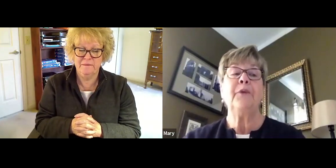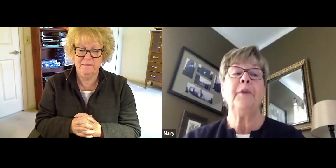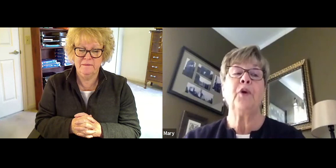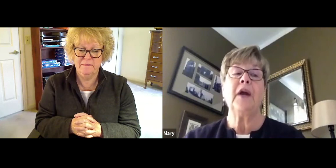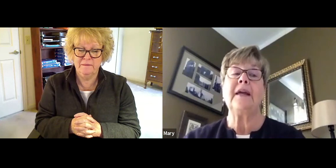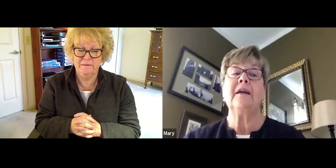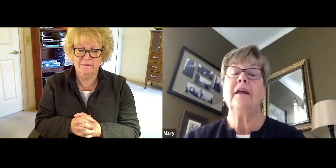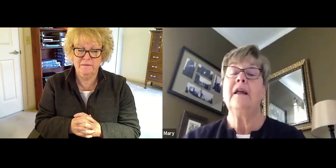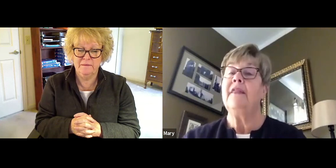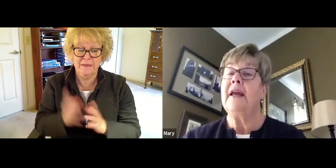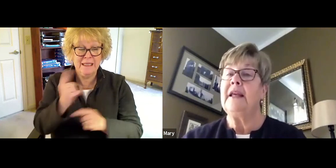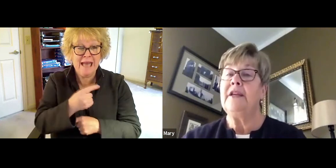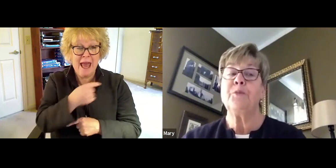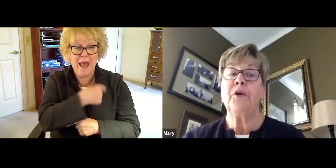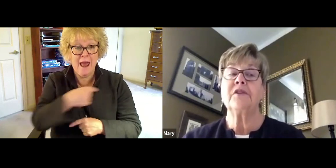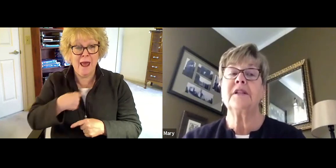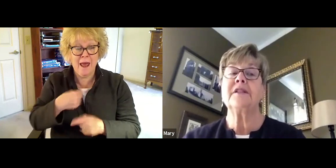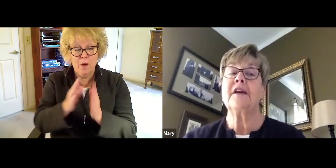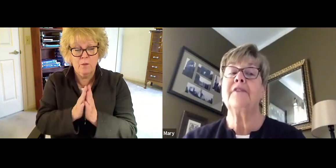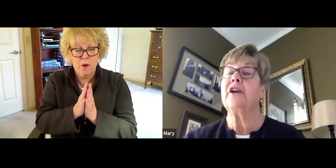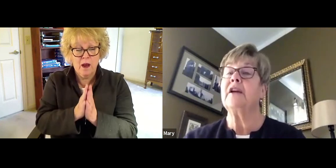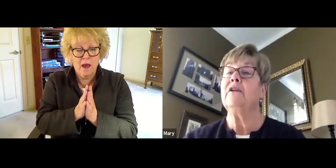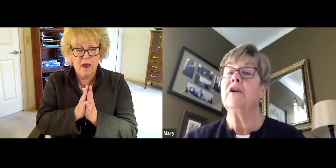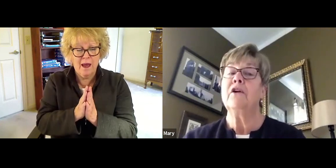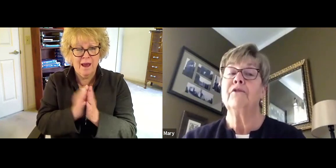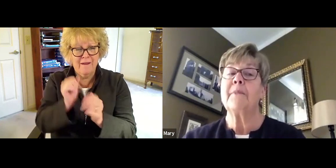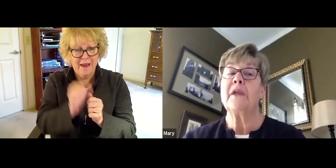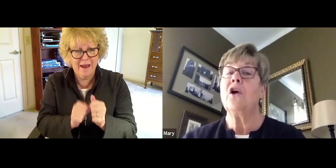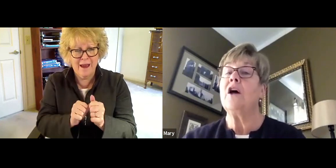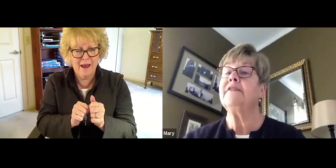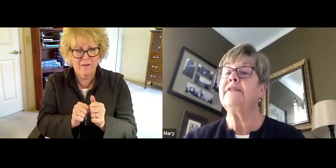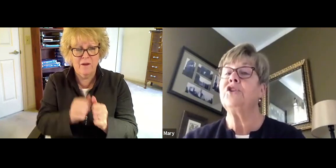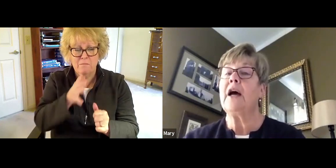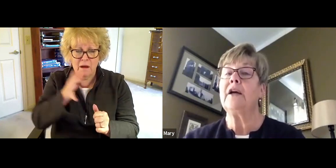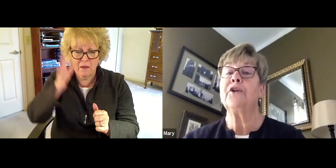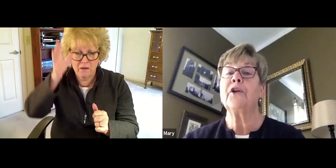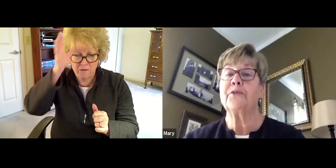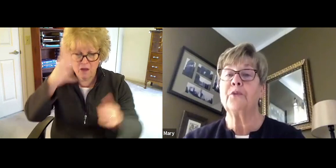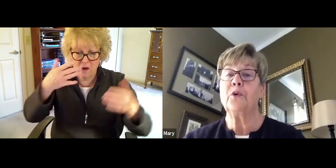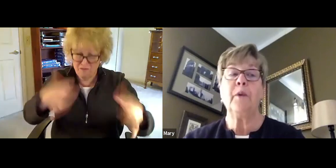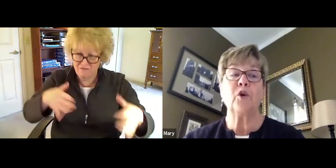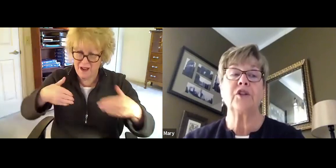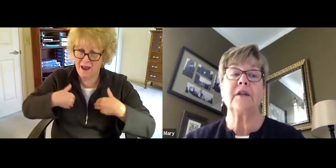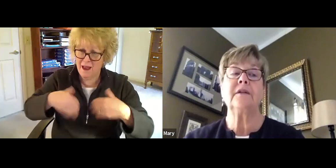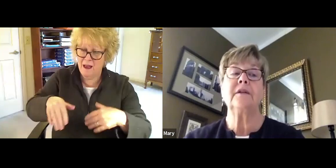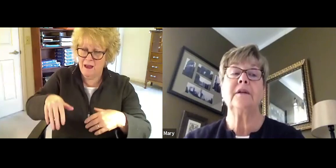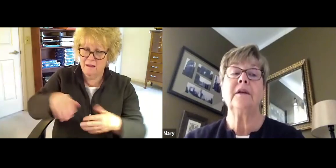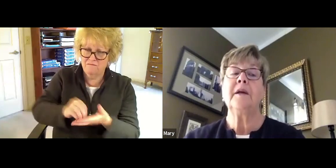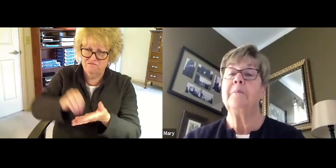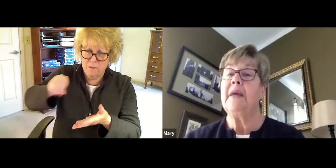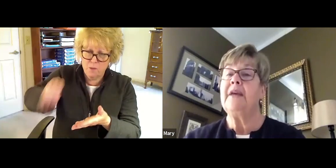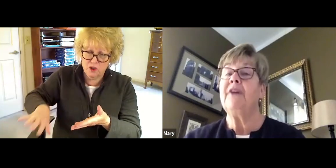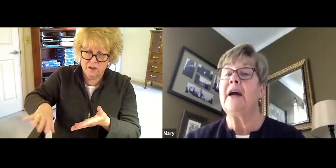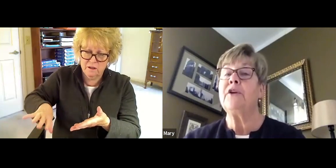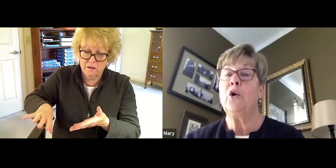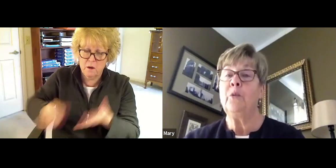Today we pray that each person suffering from the loss of a child through abortion